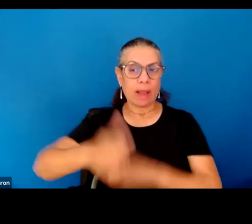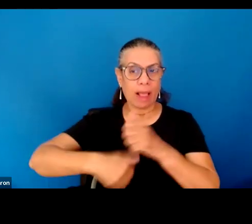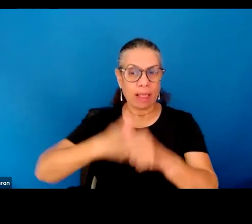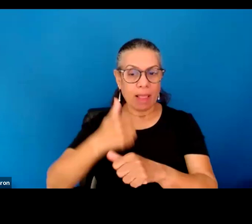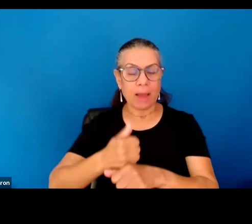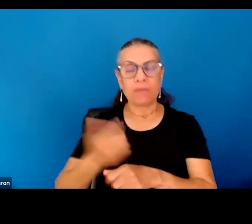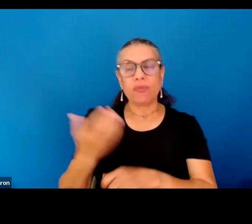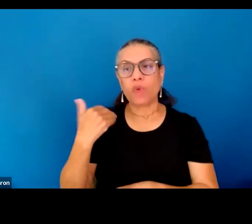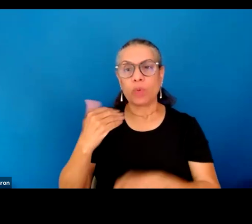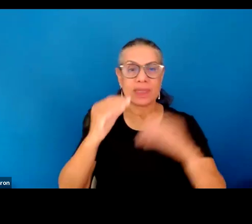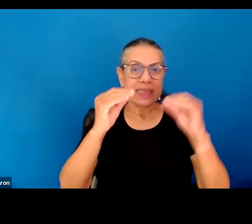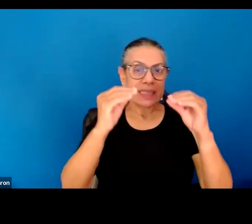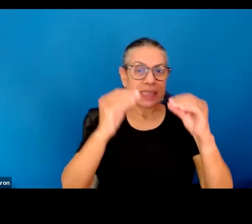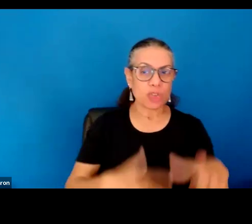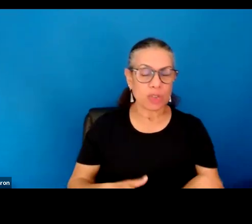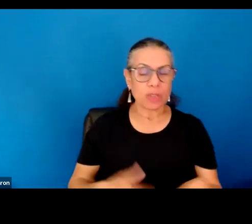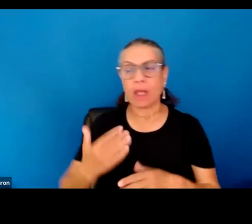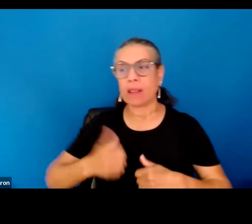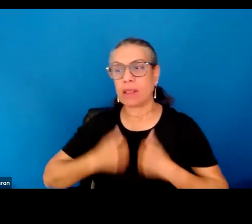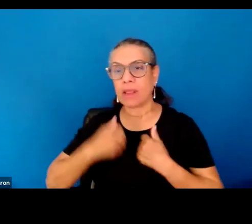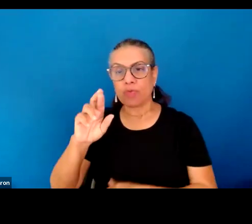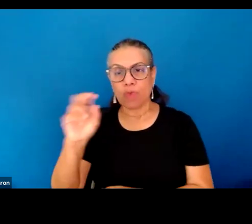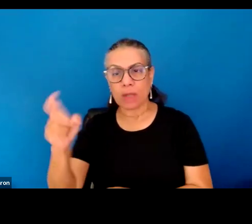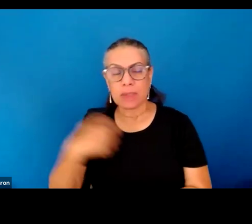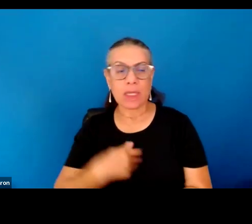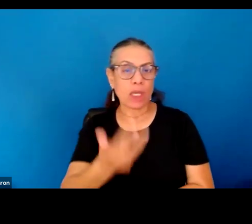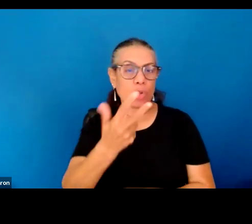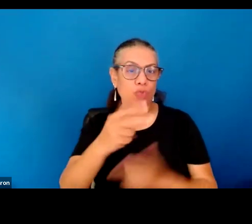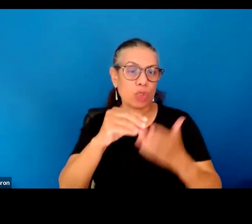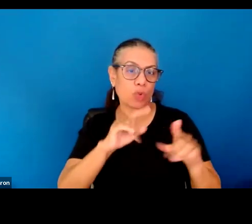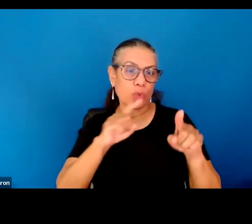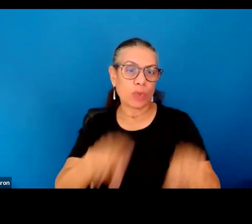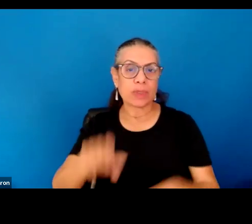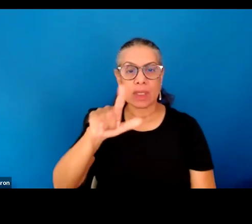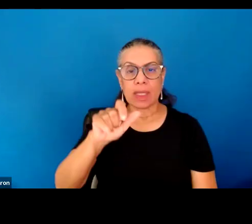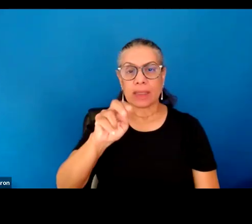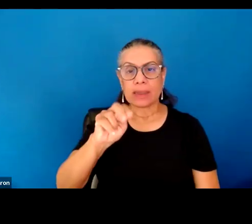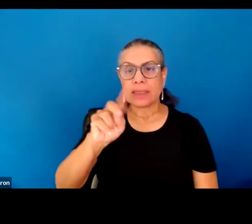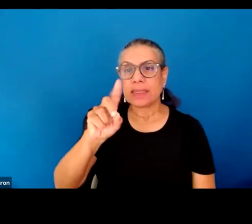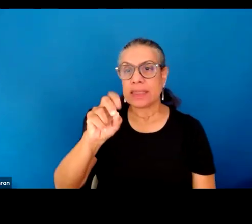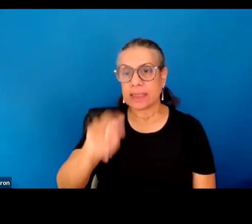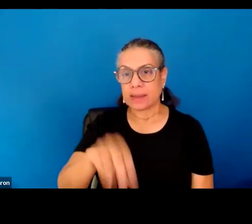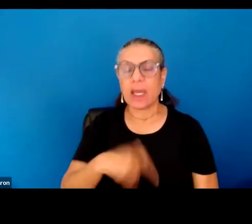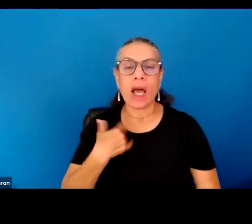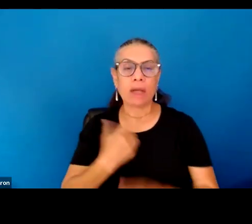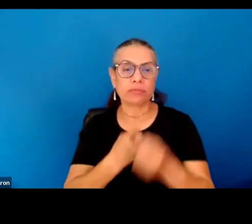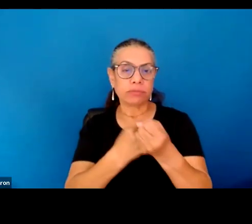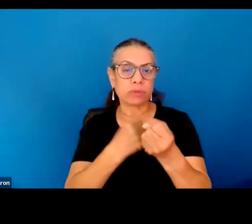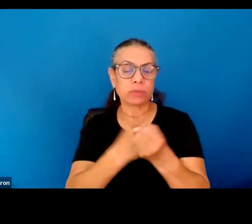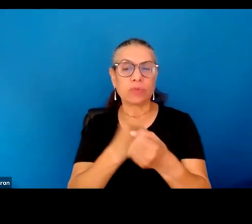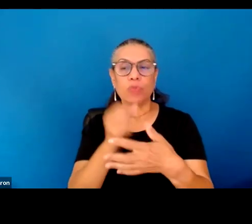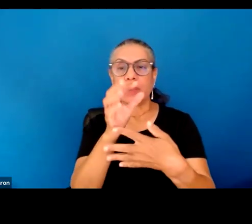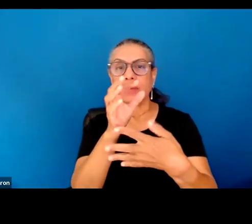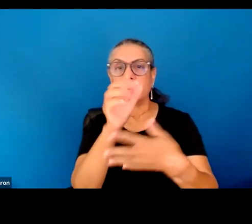BPS teacher, current West Roxbury resident, and father of 3 BPS students at the Linden. I'm testifying in favor of option